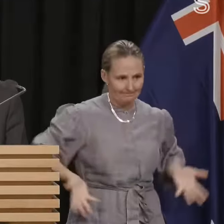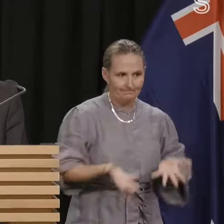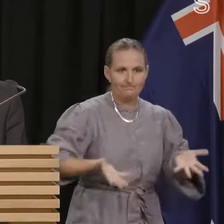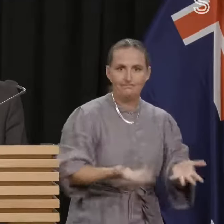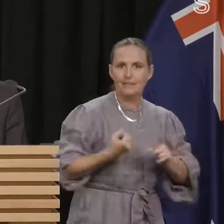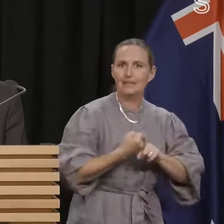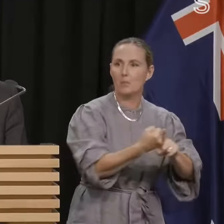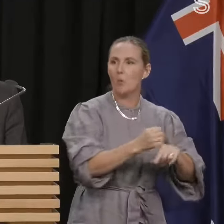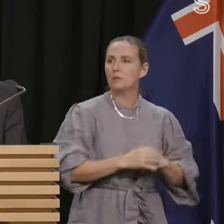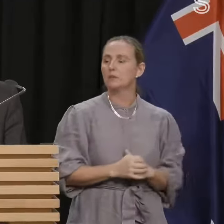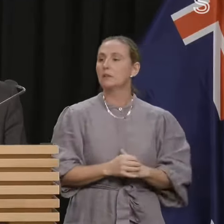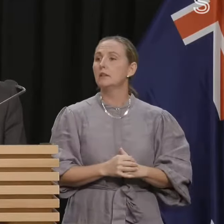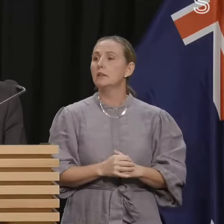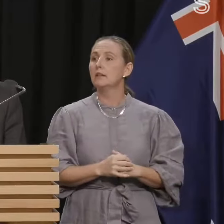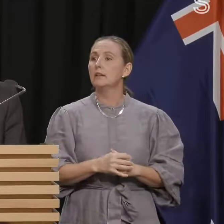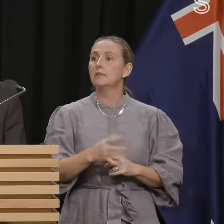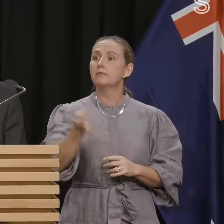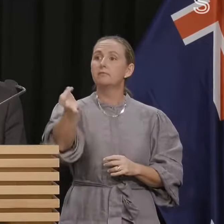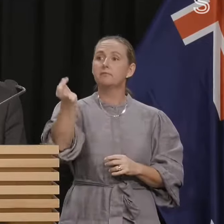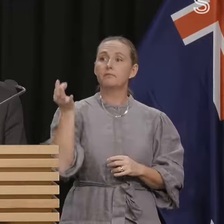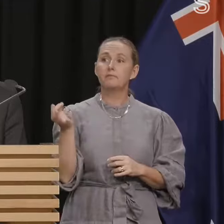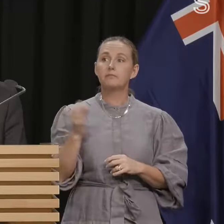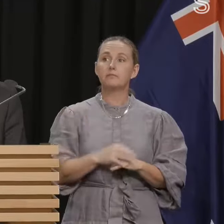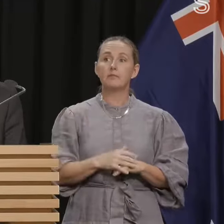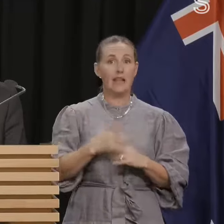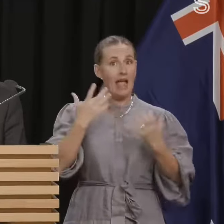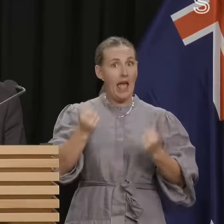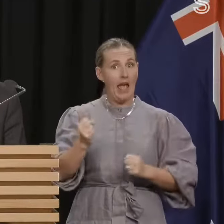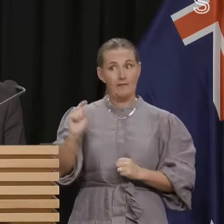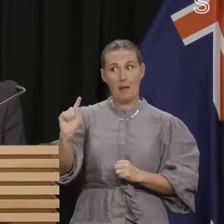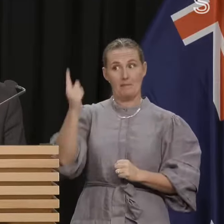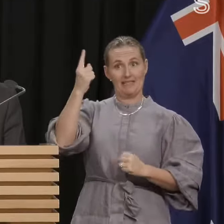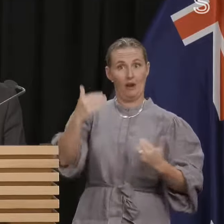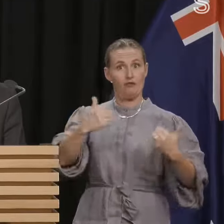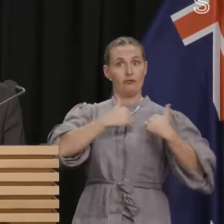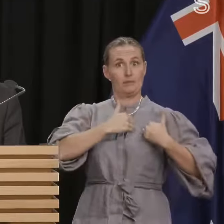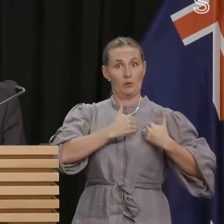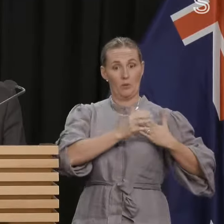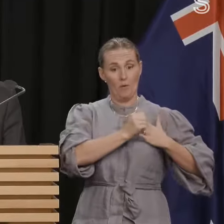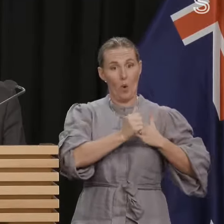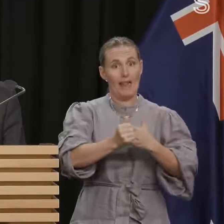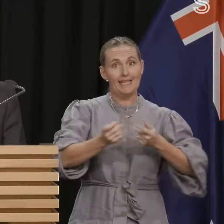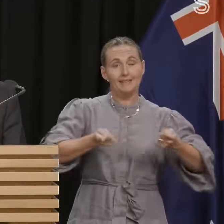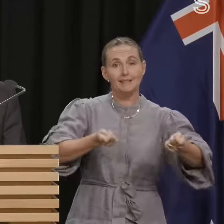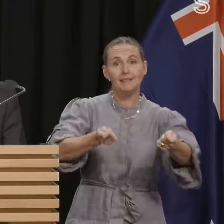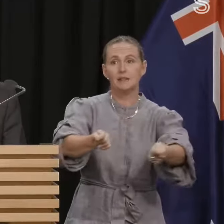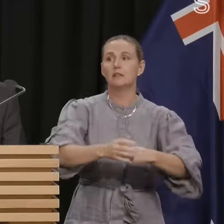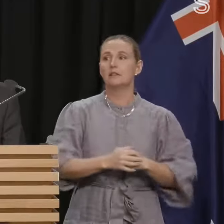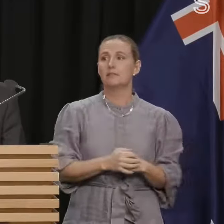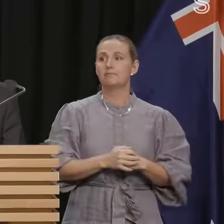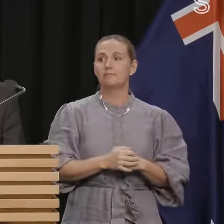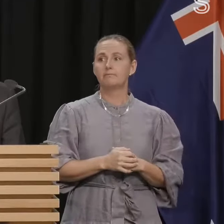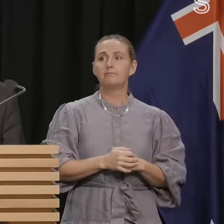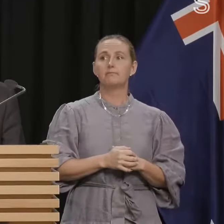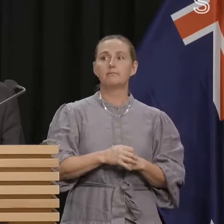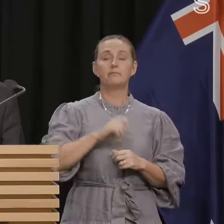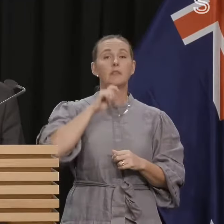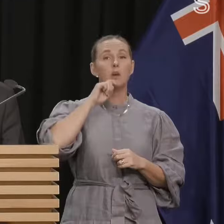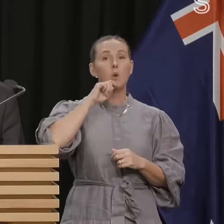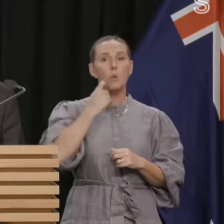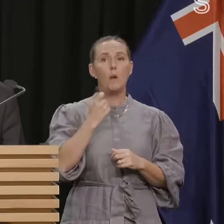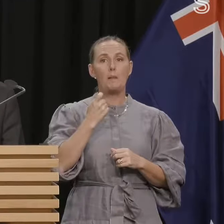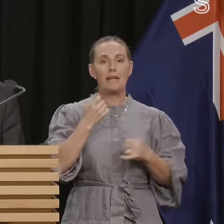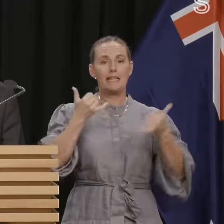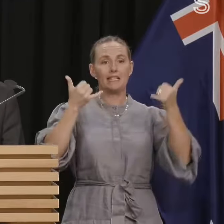ministers who might have potentially, is there another minister who's leading the charge on this, or is this you? The support will be provided by Justice, should